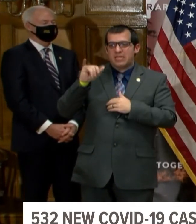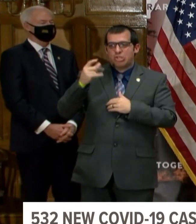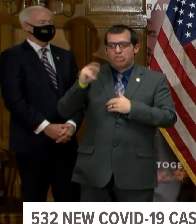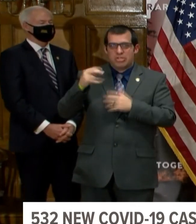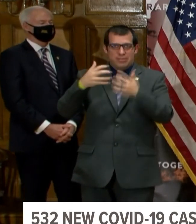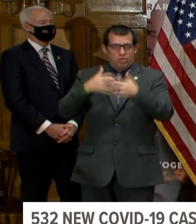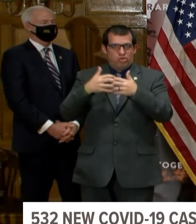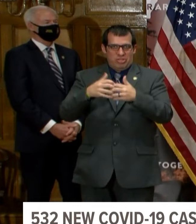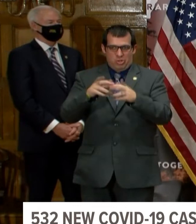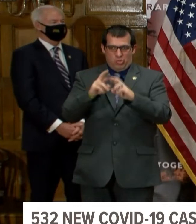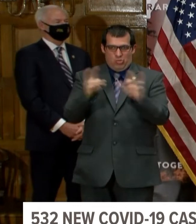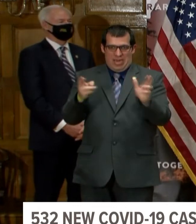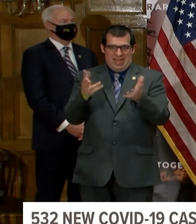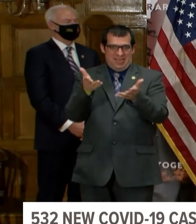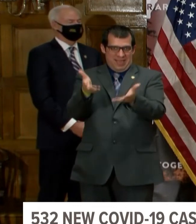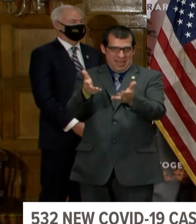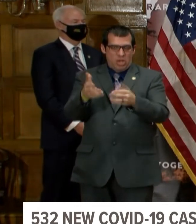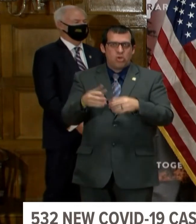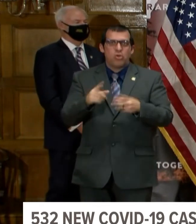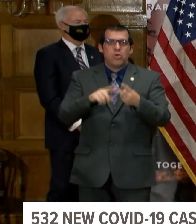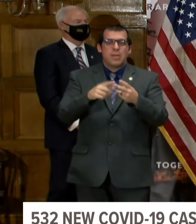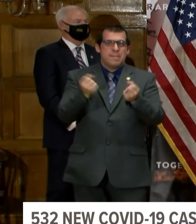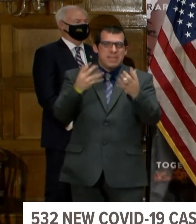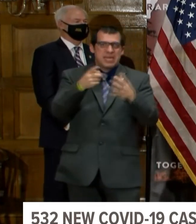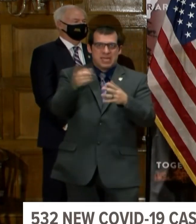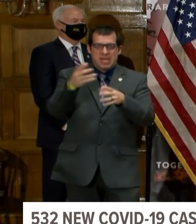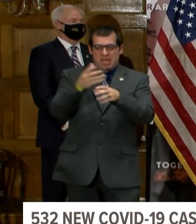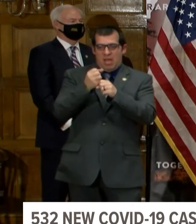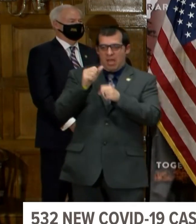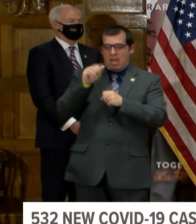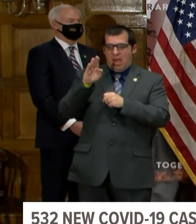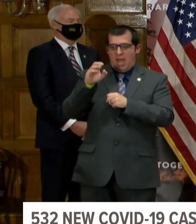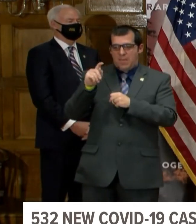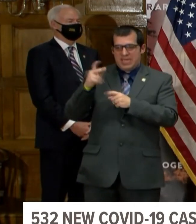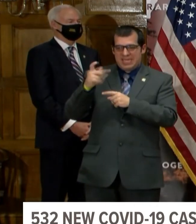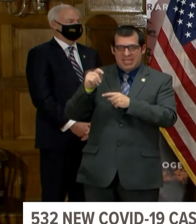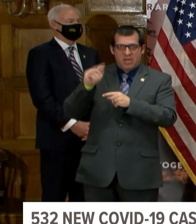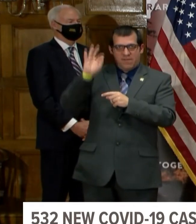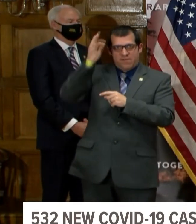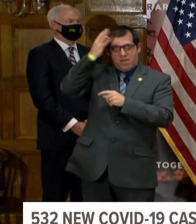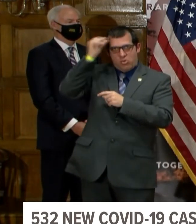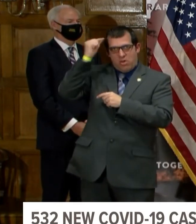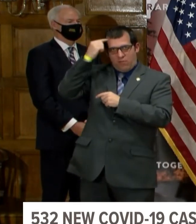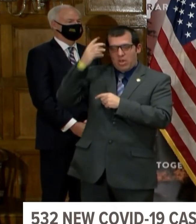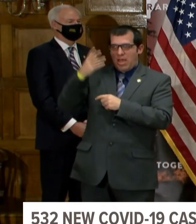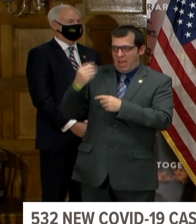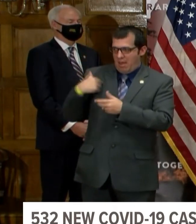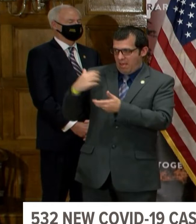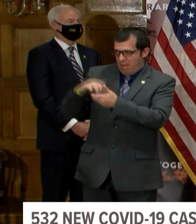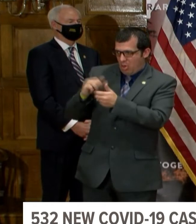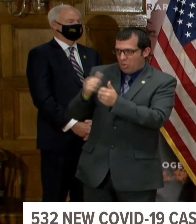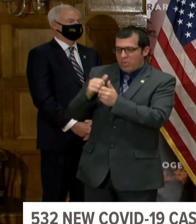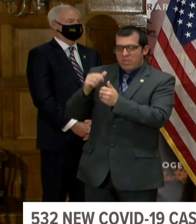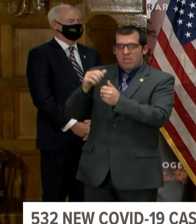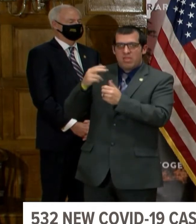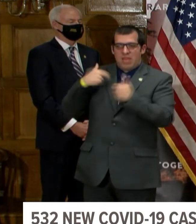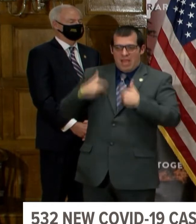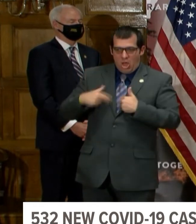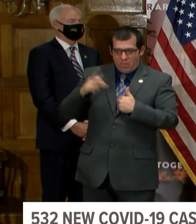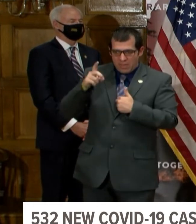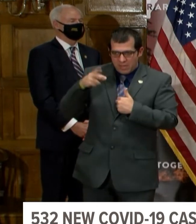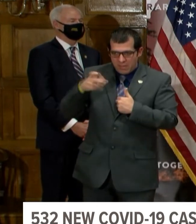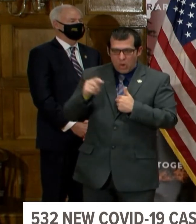site. Many of them have received Abbott kits from the federal government, and then of course working with the health department and reference